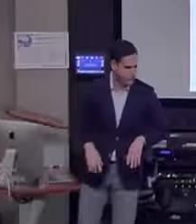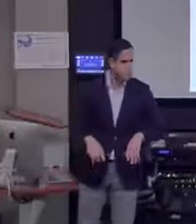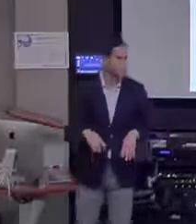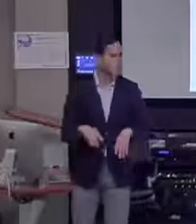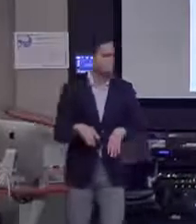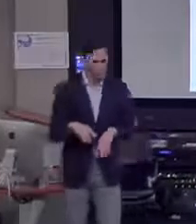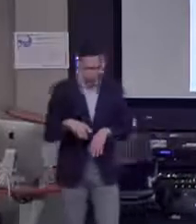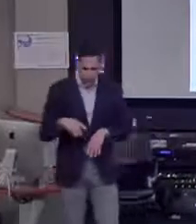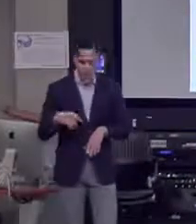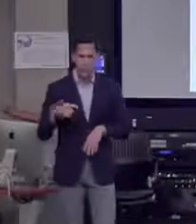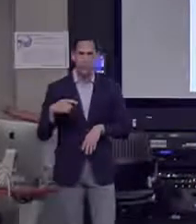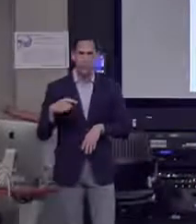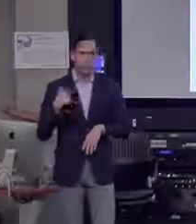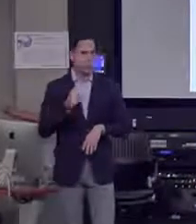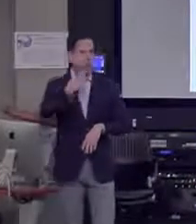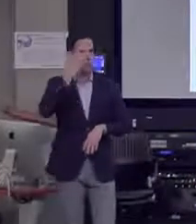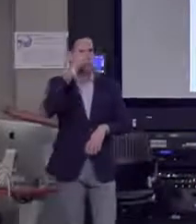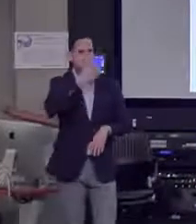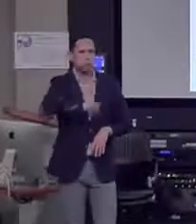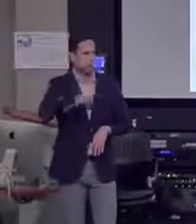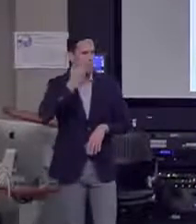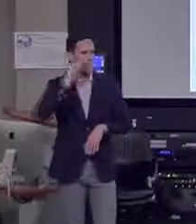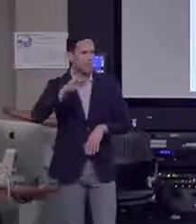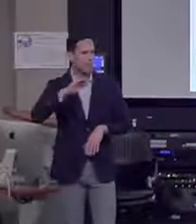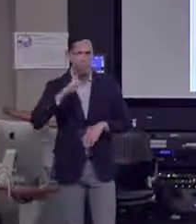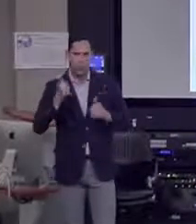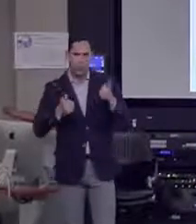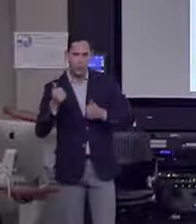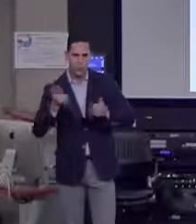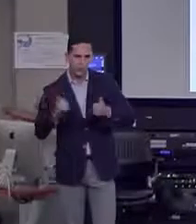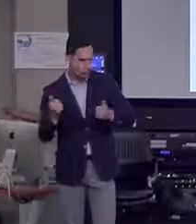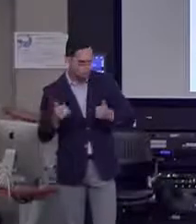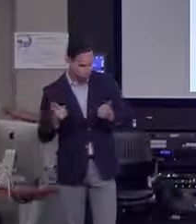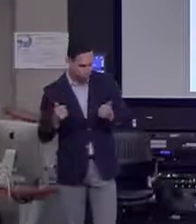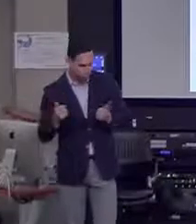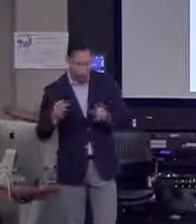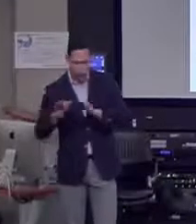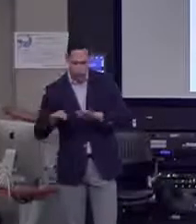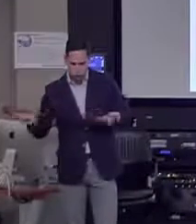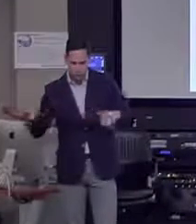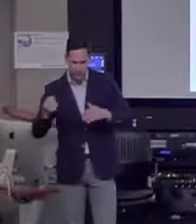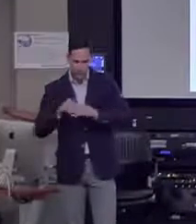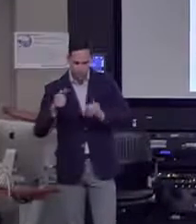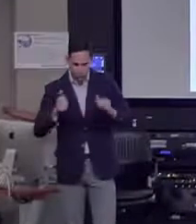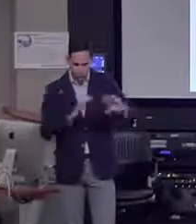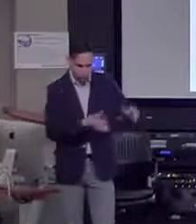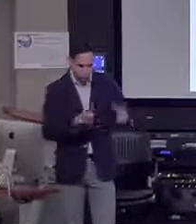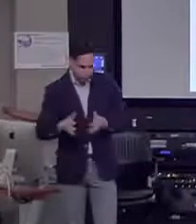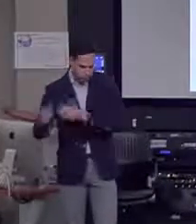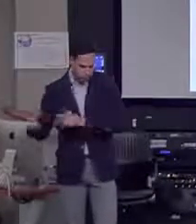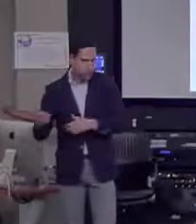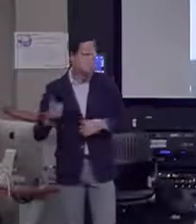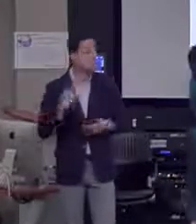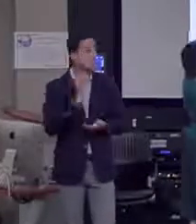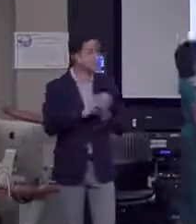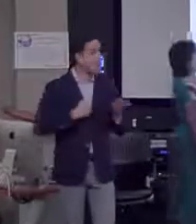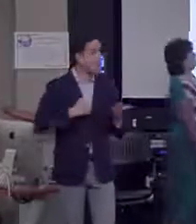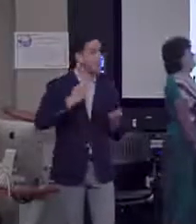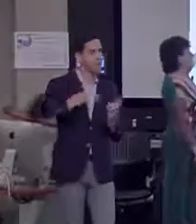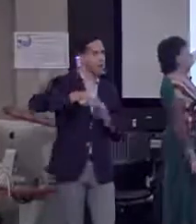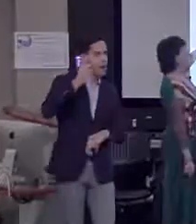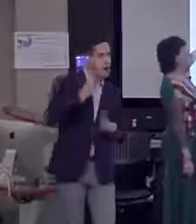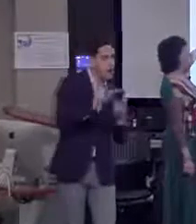which children fell into those language groups, high, middle, and low. And then we went